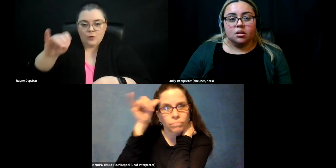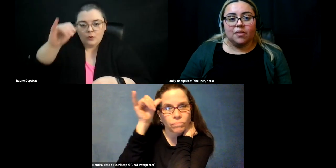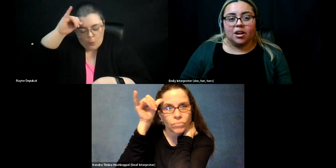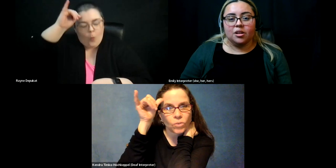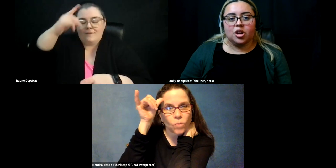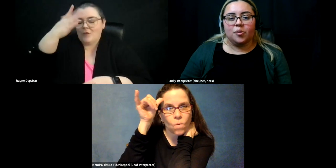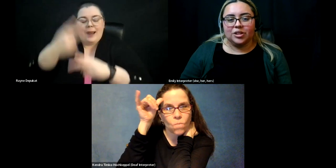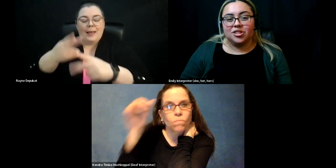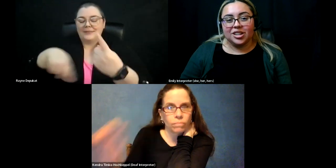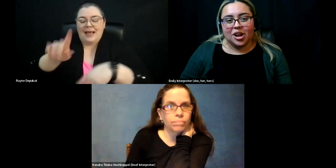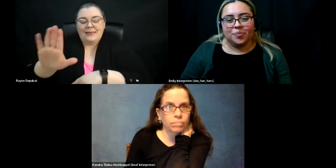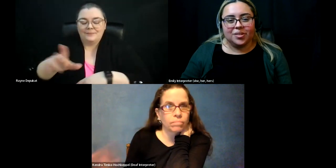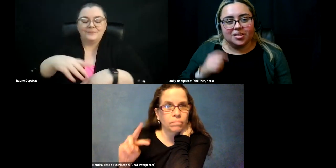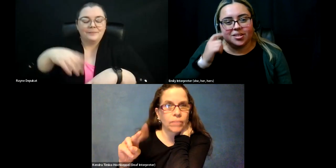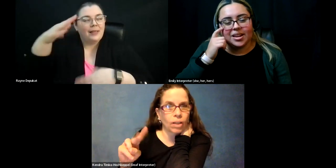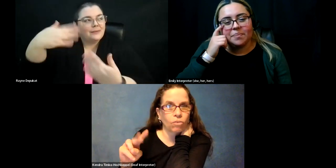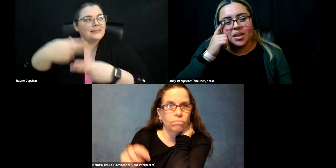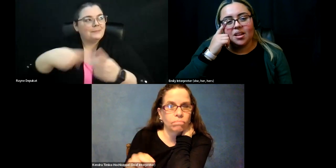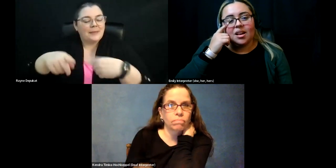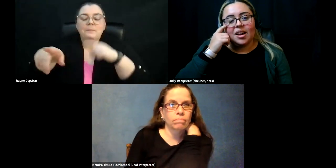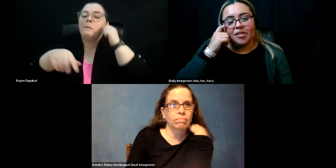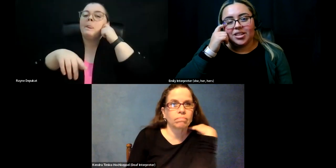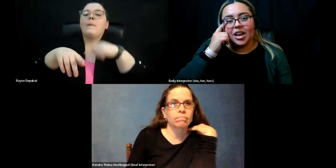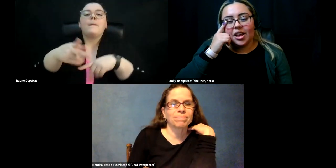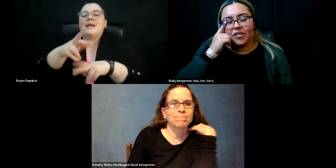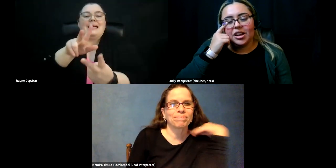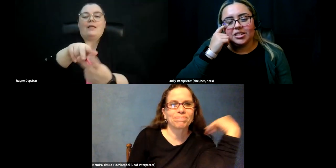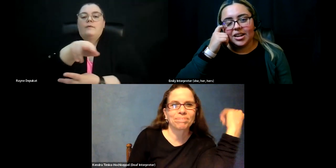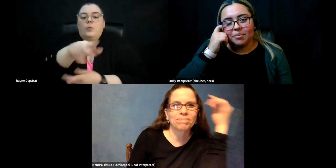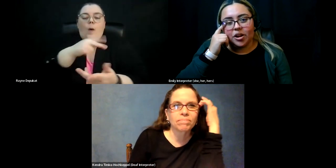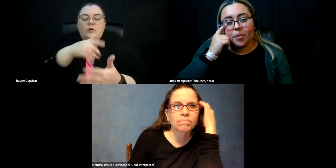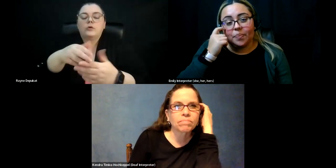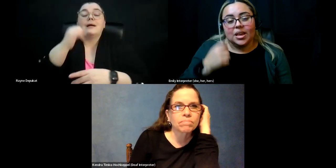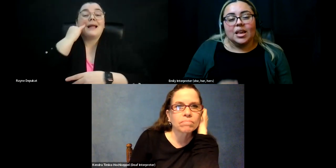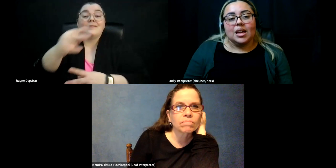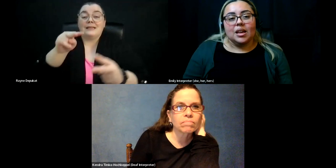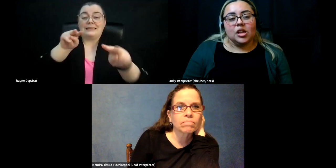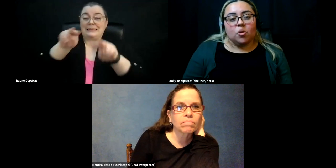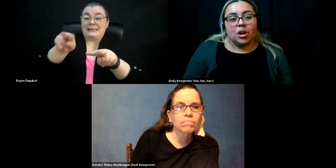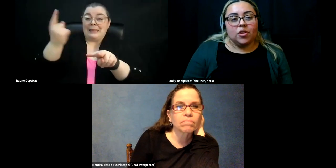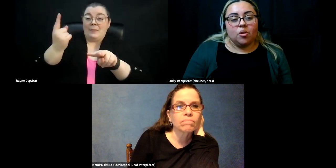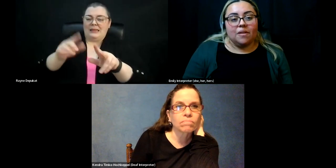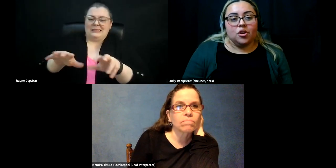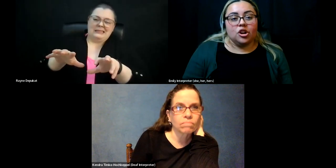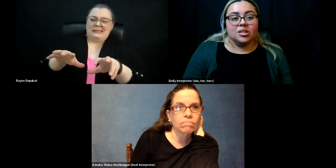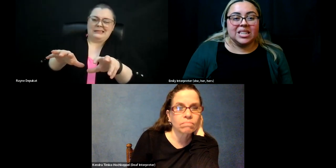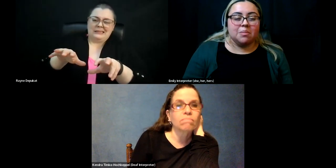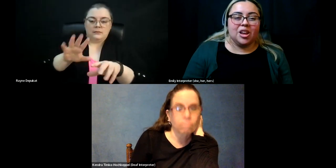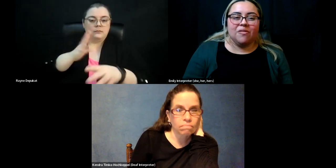I forgot Joe. Kendra saying Joe. This is a sign name. Ryan saying I forgot his sign name. Sorry, but either one of you, if you're seeing something and you're